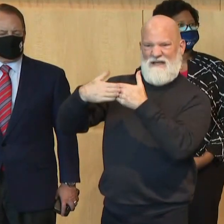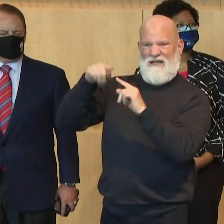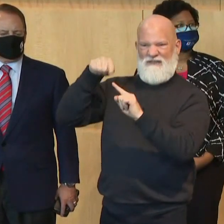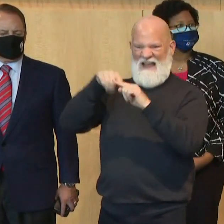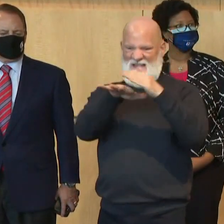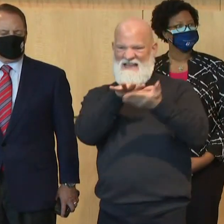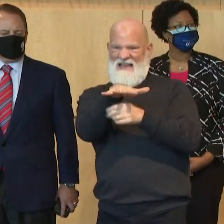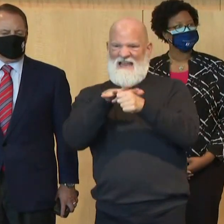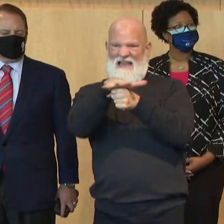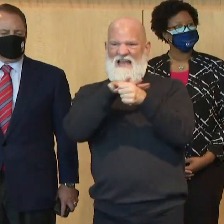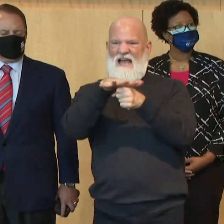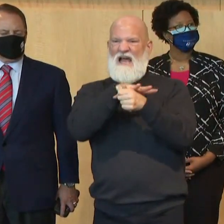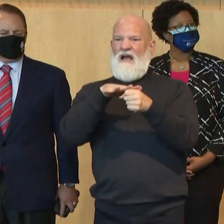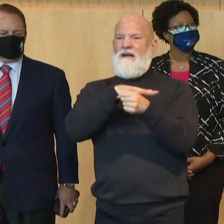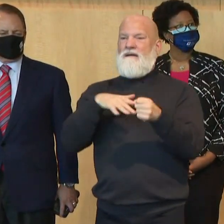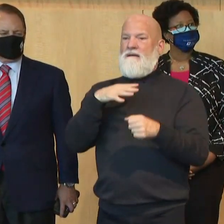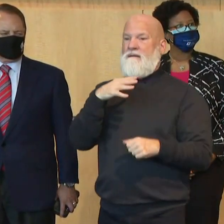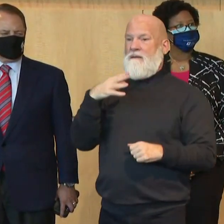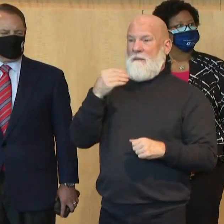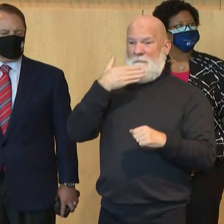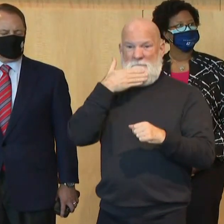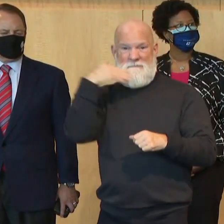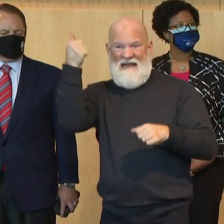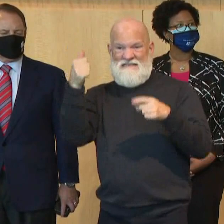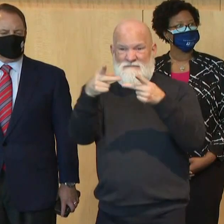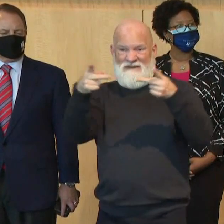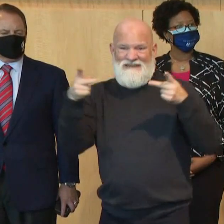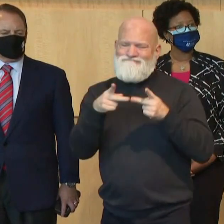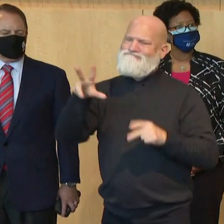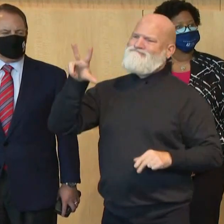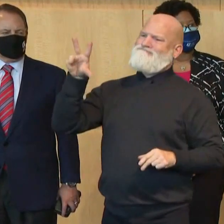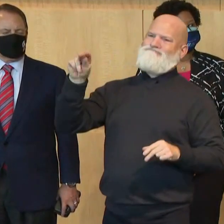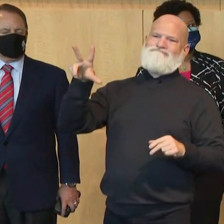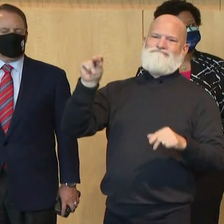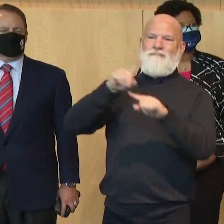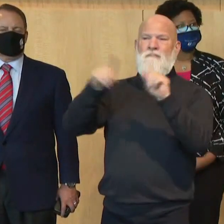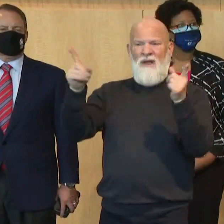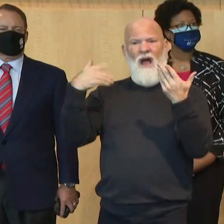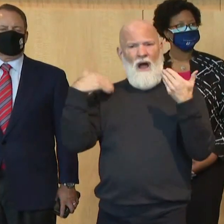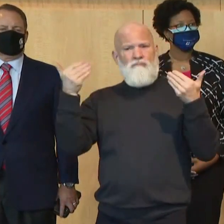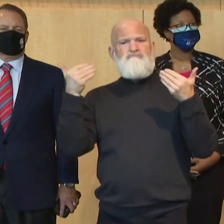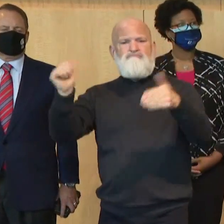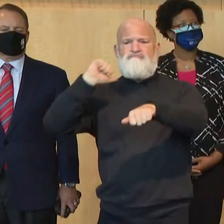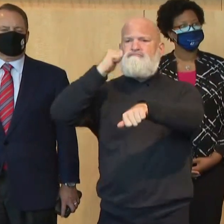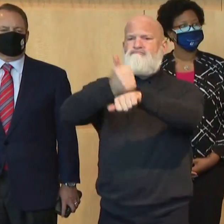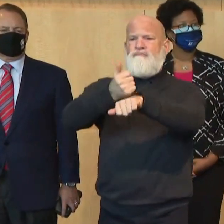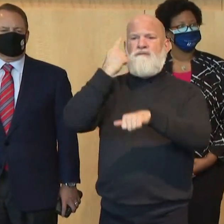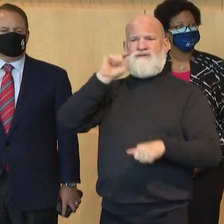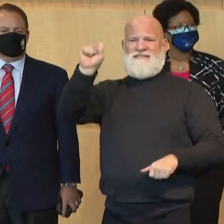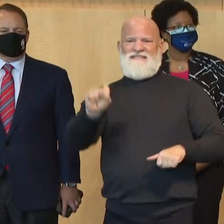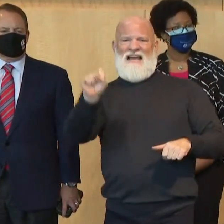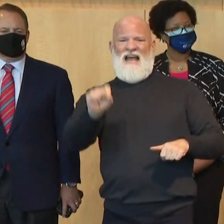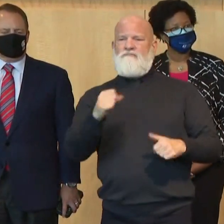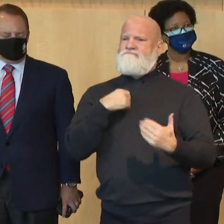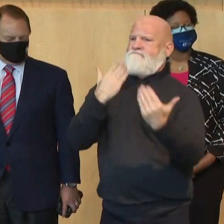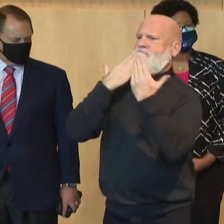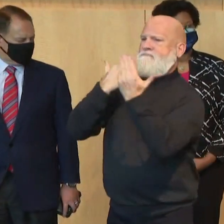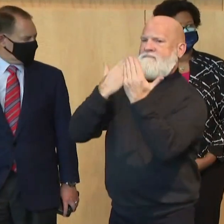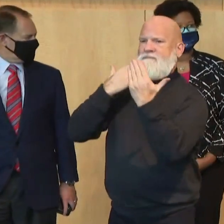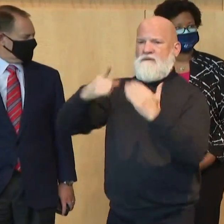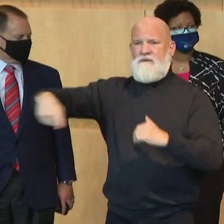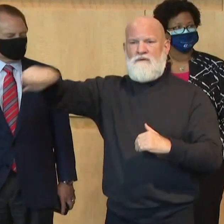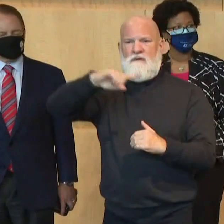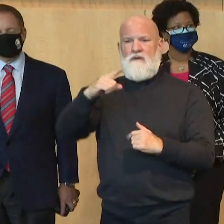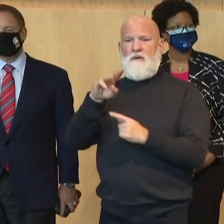that was probably not the most convenient location in South County. So thanks to the generosity of Mayor Motley